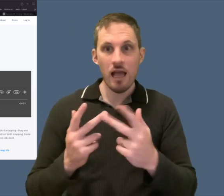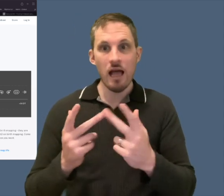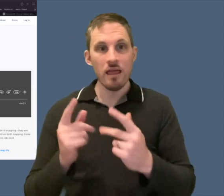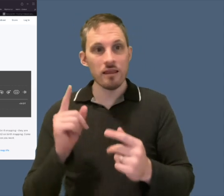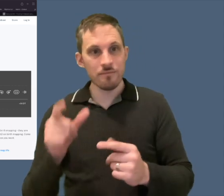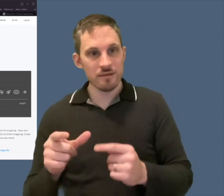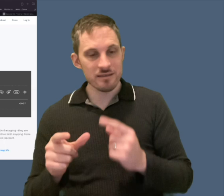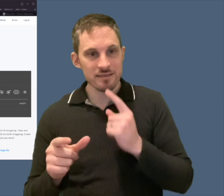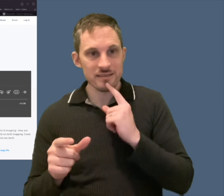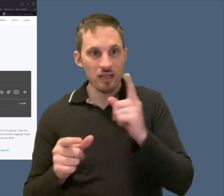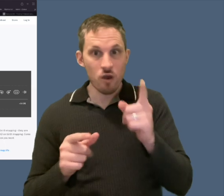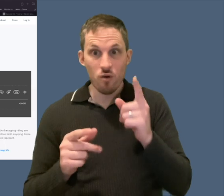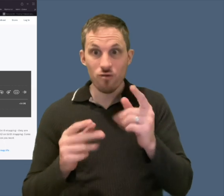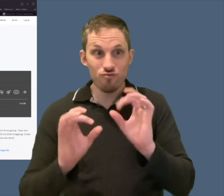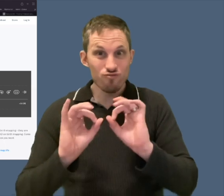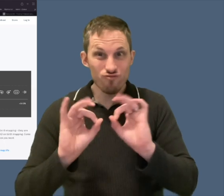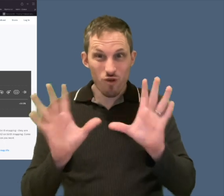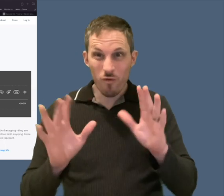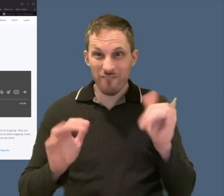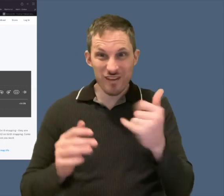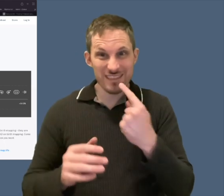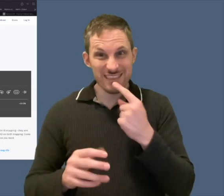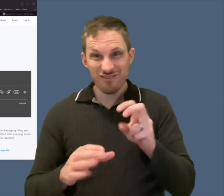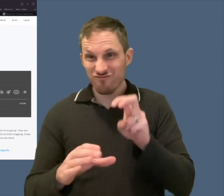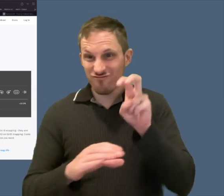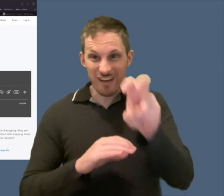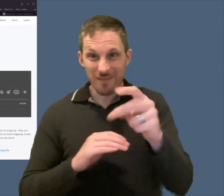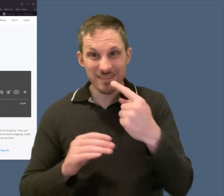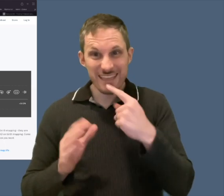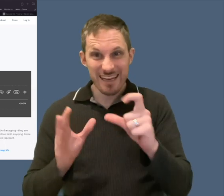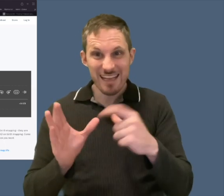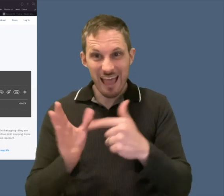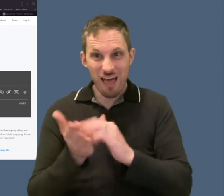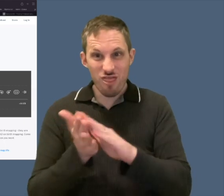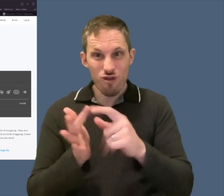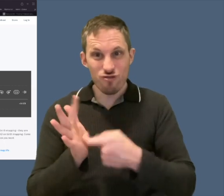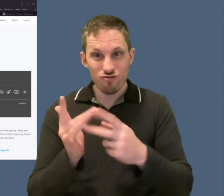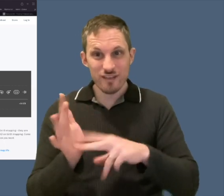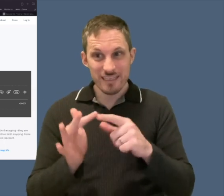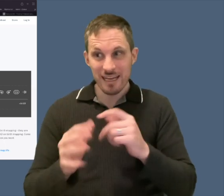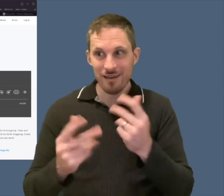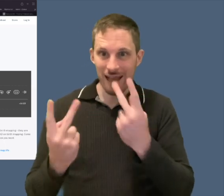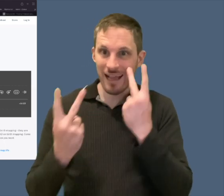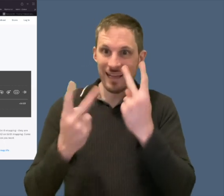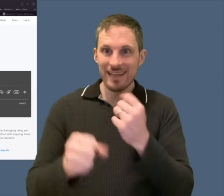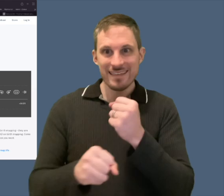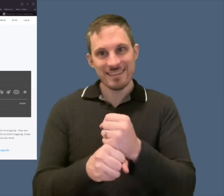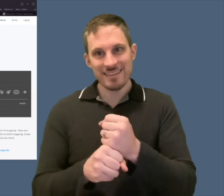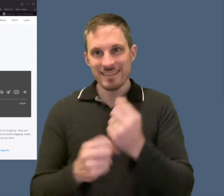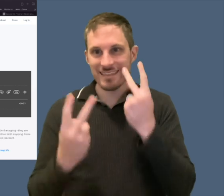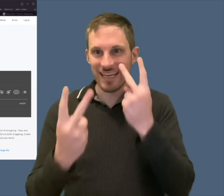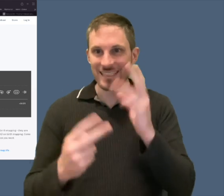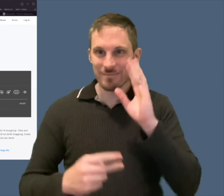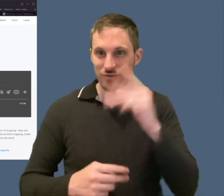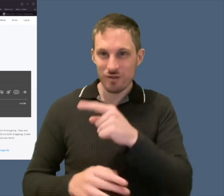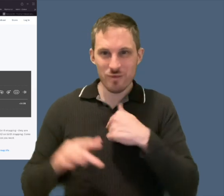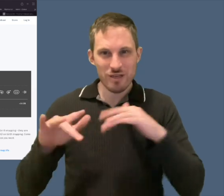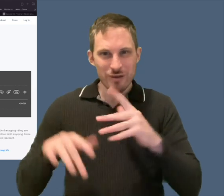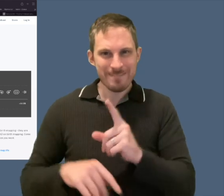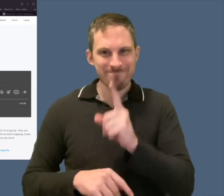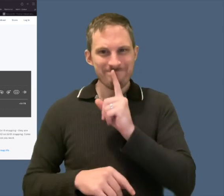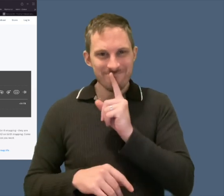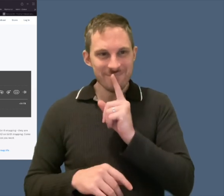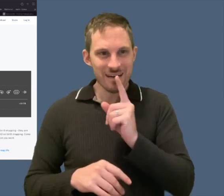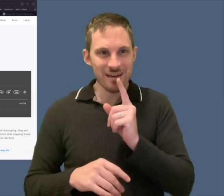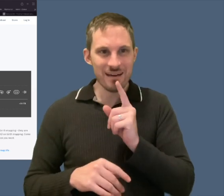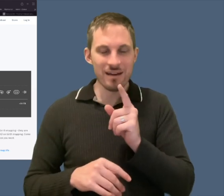guest appearance. I did it. You told the name. You told the name. You said, I'm going to wing